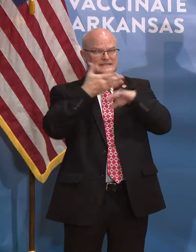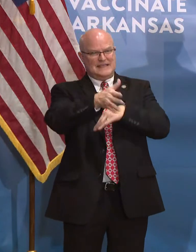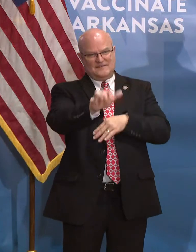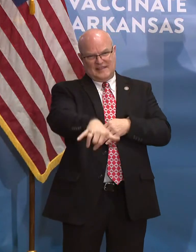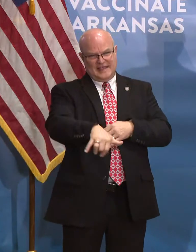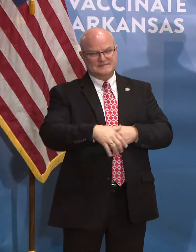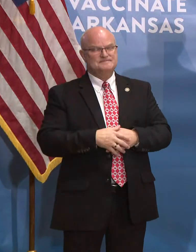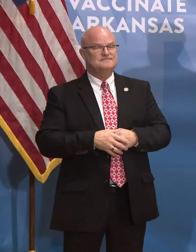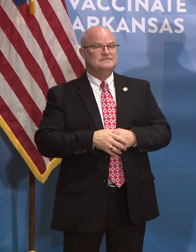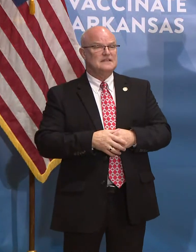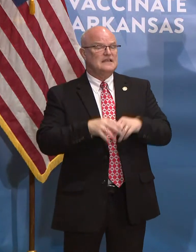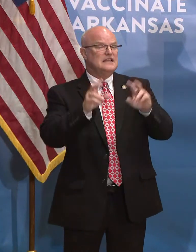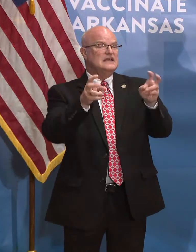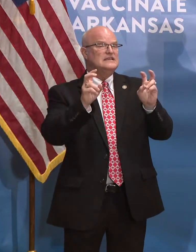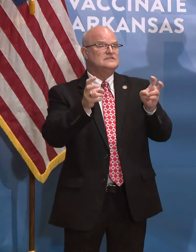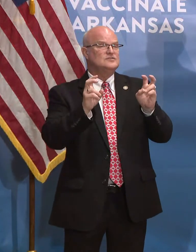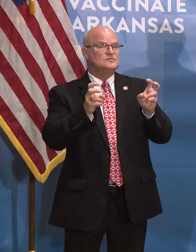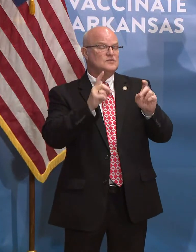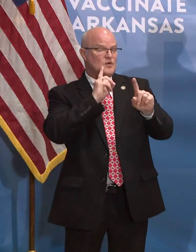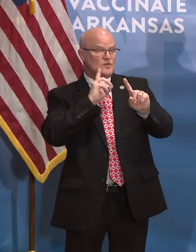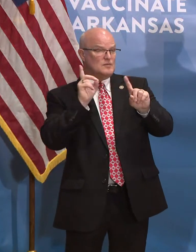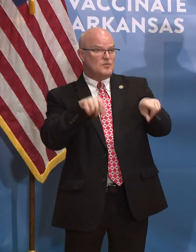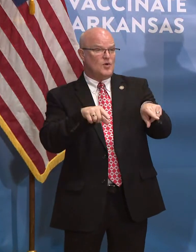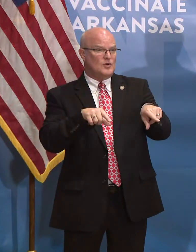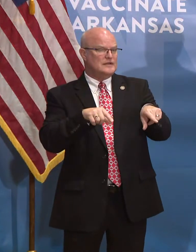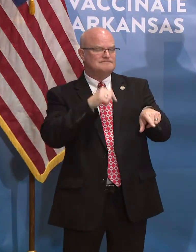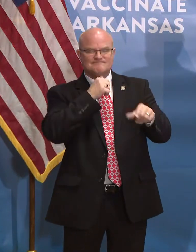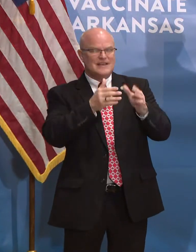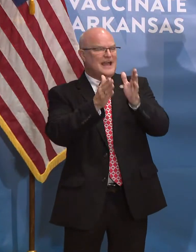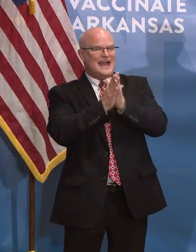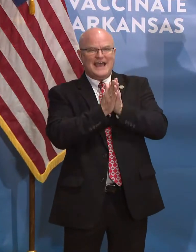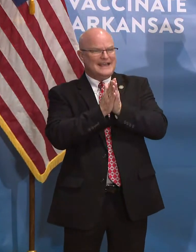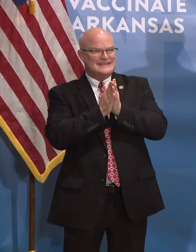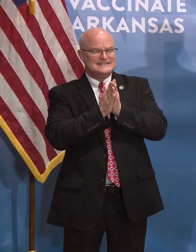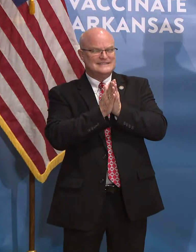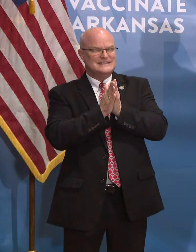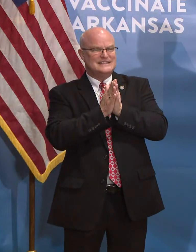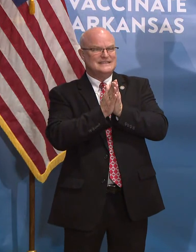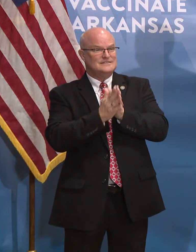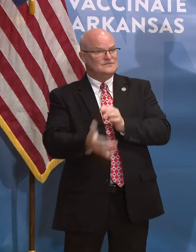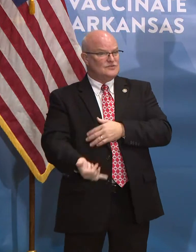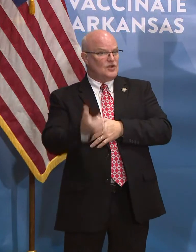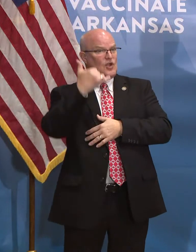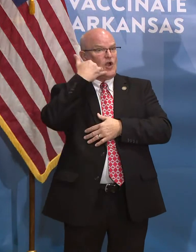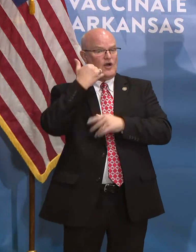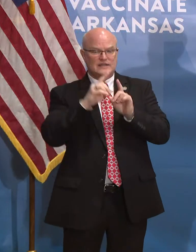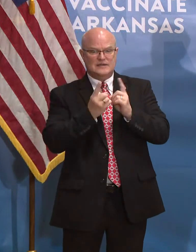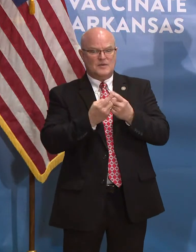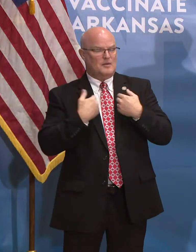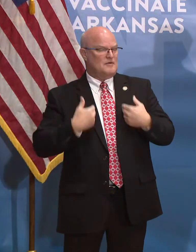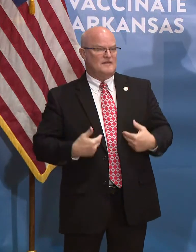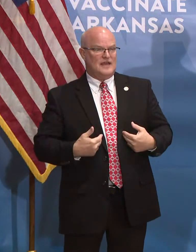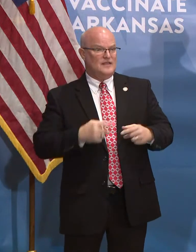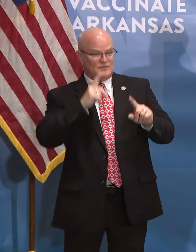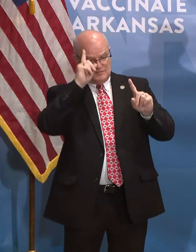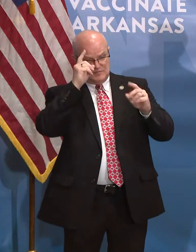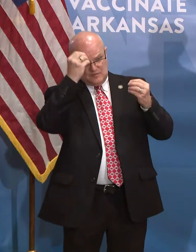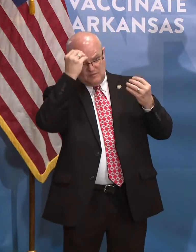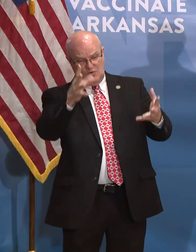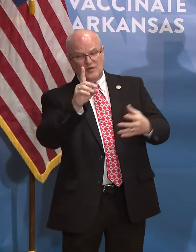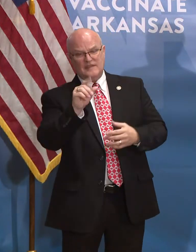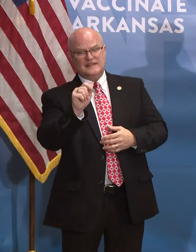that. In terms of reporting, we're not asking them to call into the Department of Health or report that